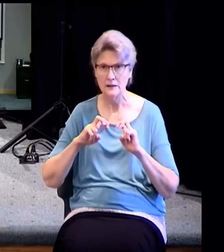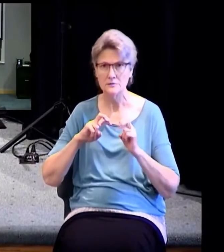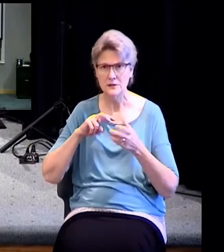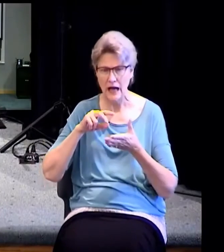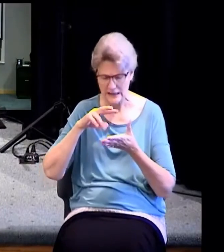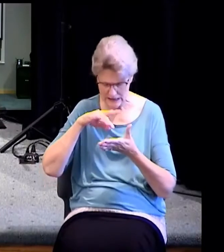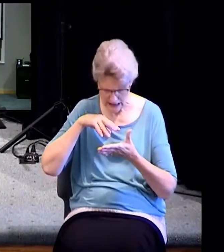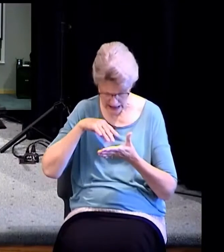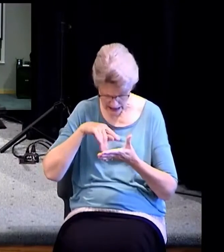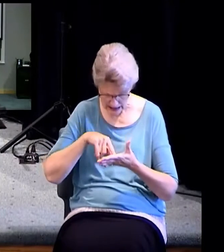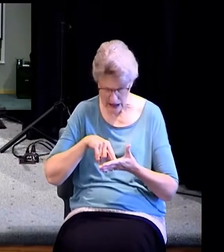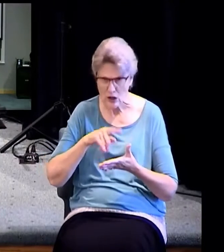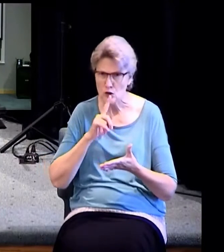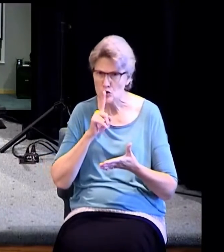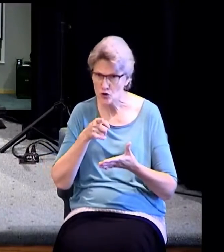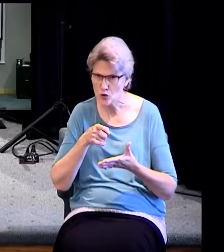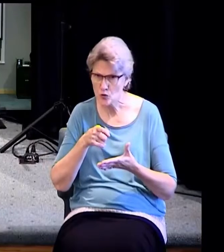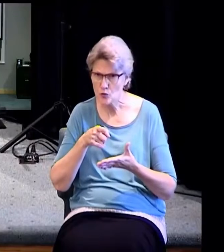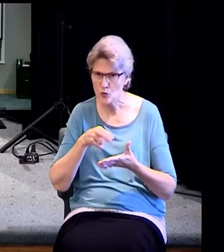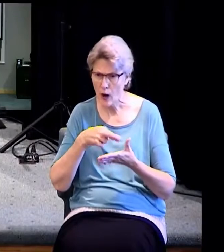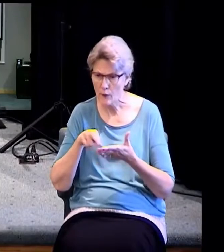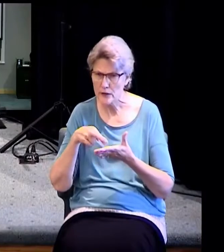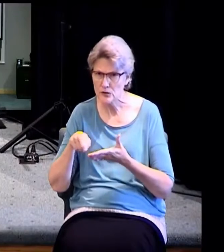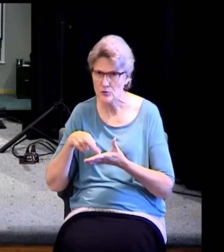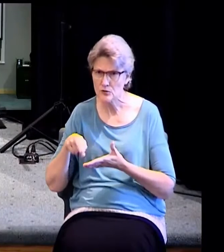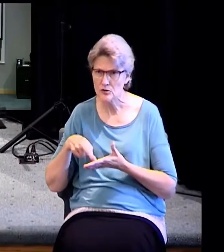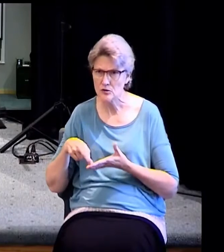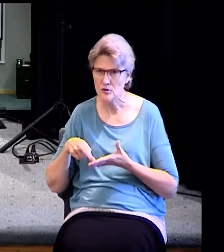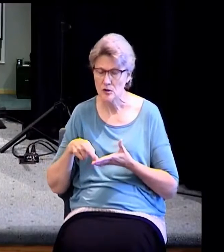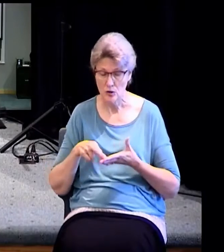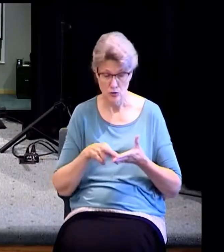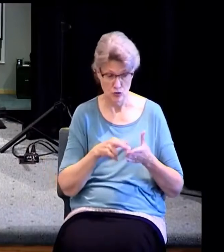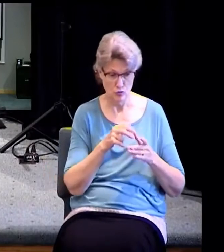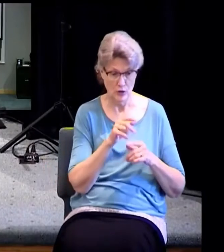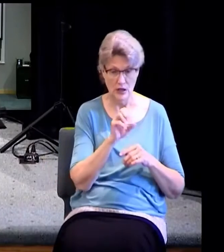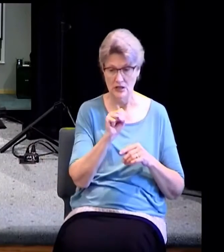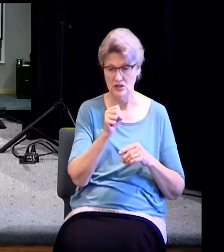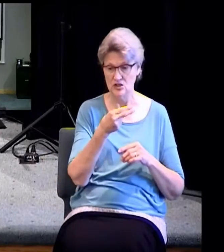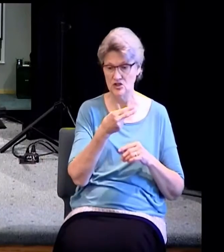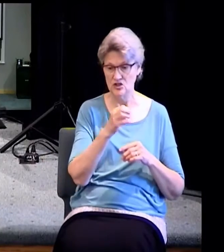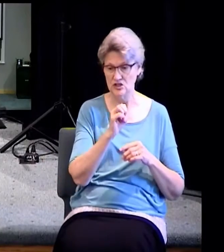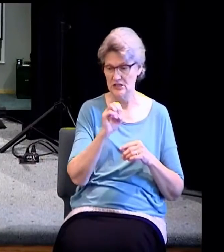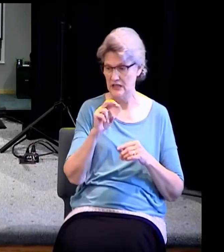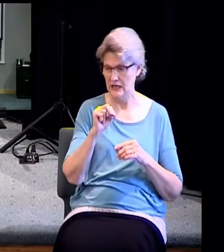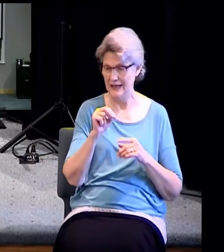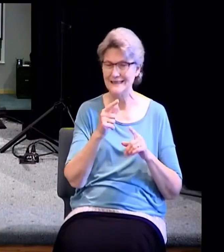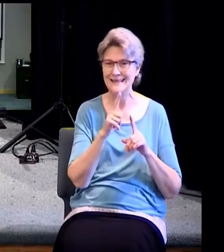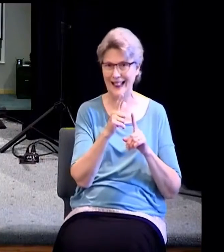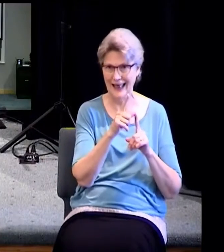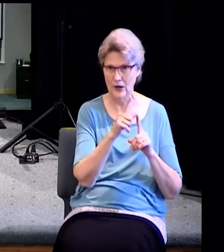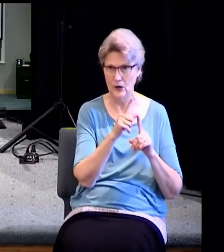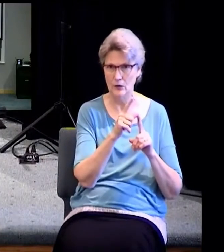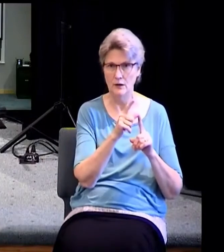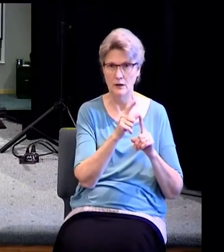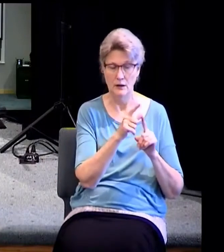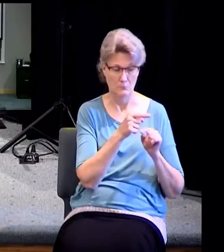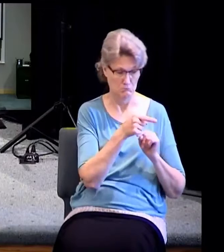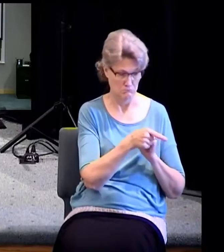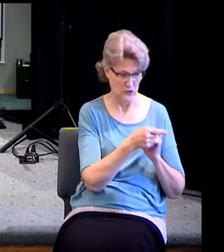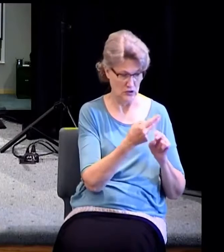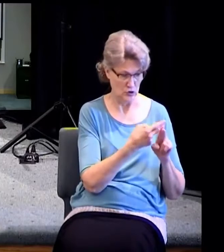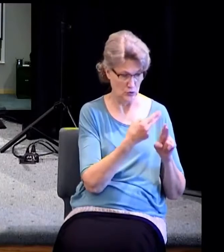and Yeshua, Jesus. Sheen is used in both, which means he is the same God of the Old